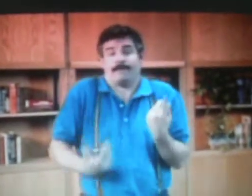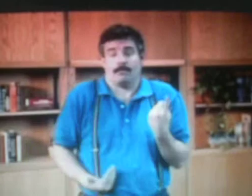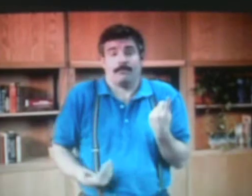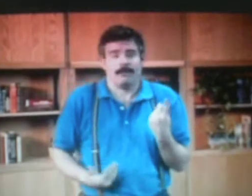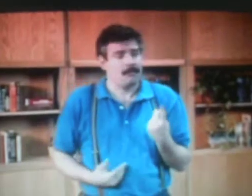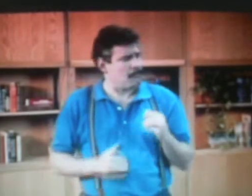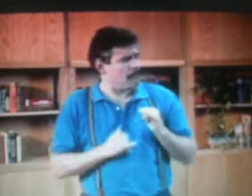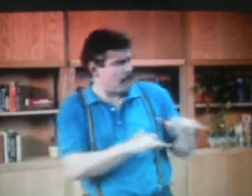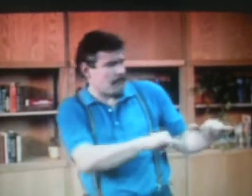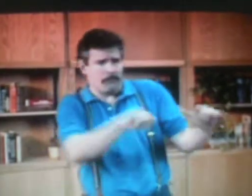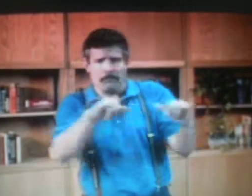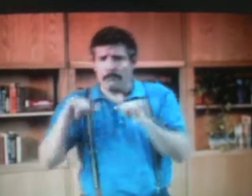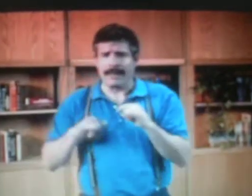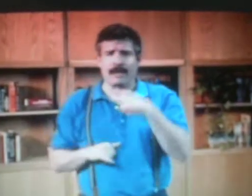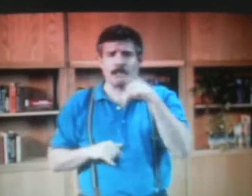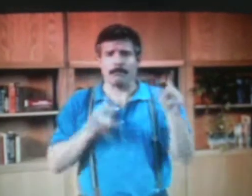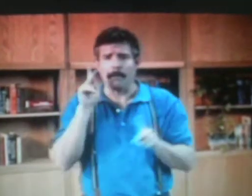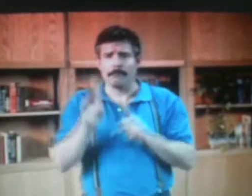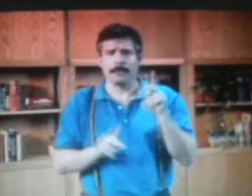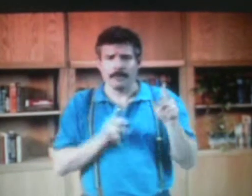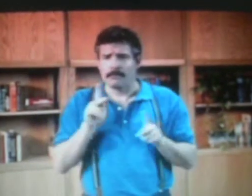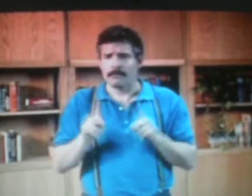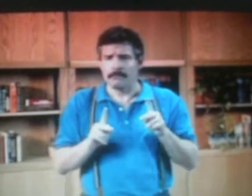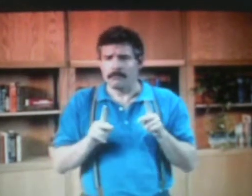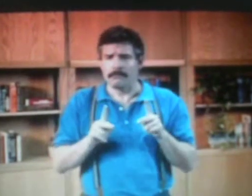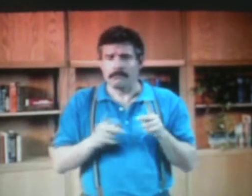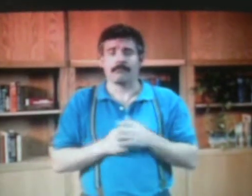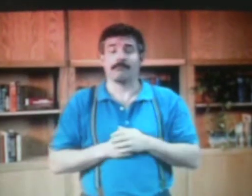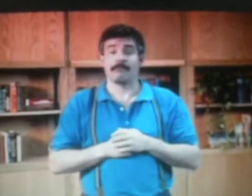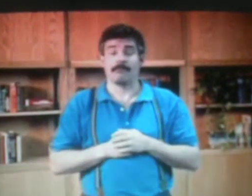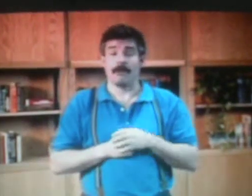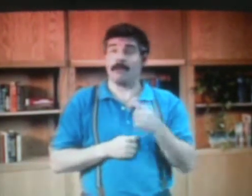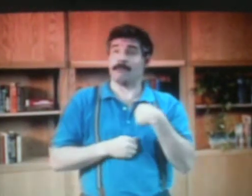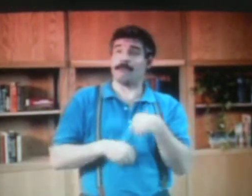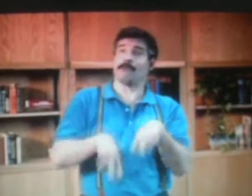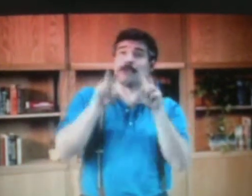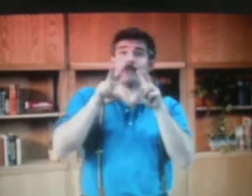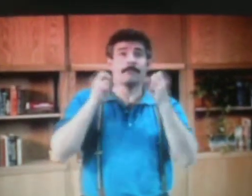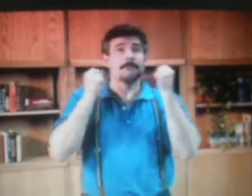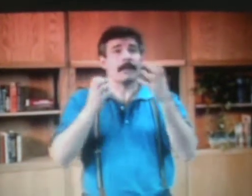teeth, everything. I thought I was the same as all hearing people.